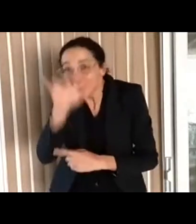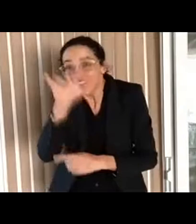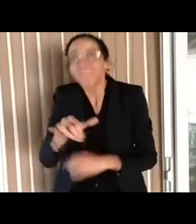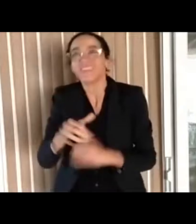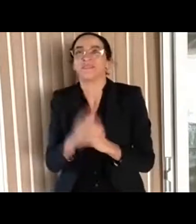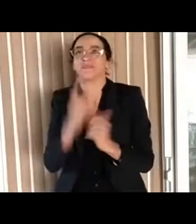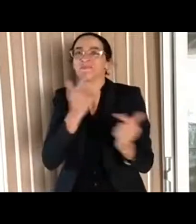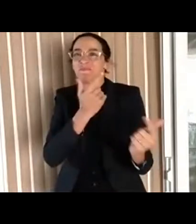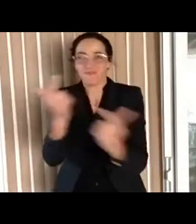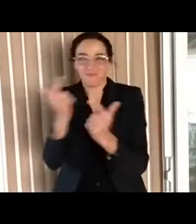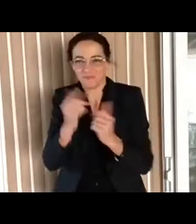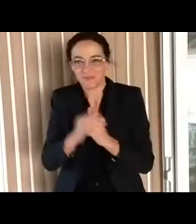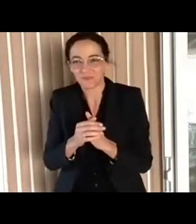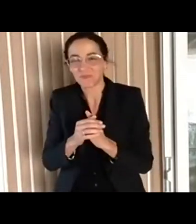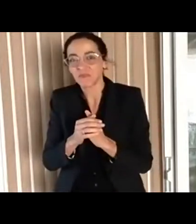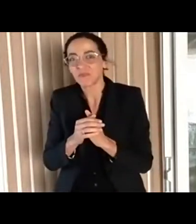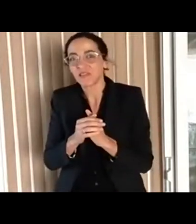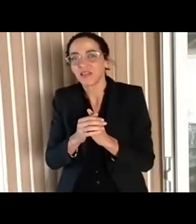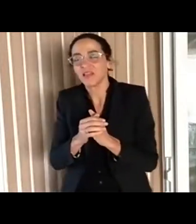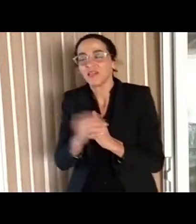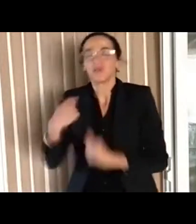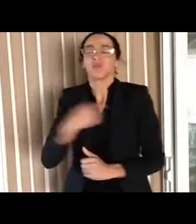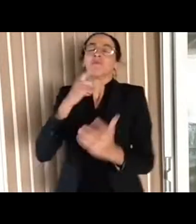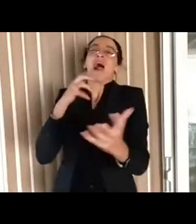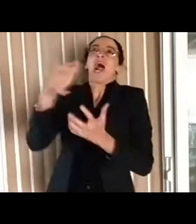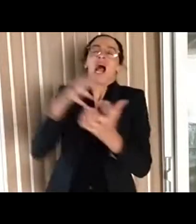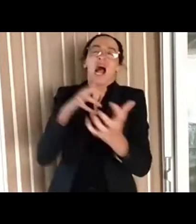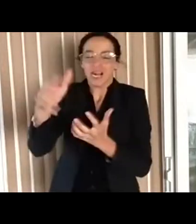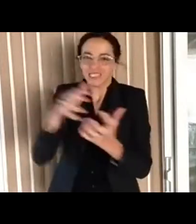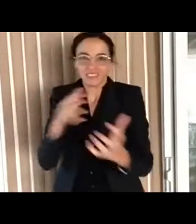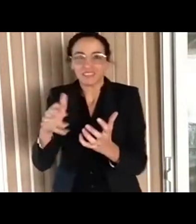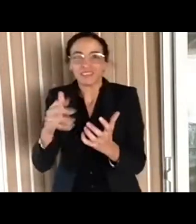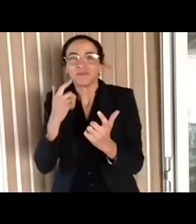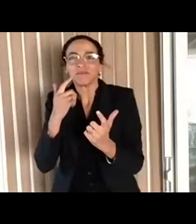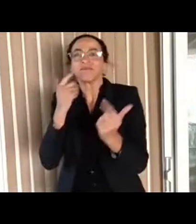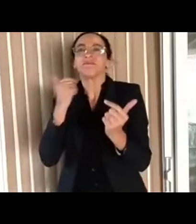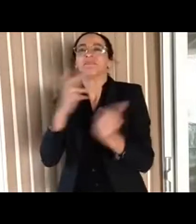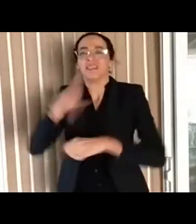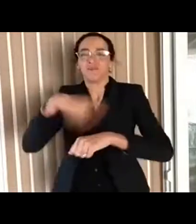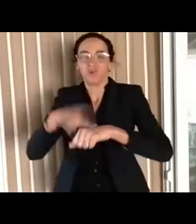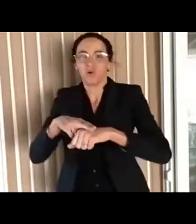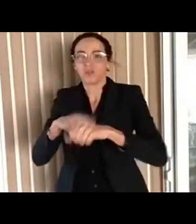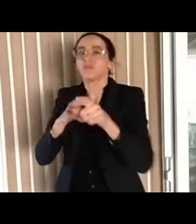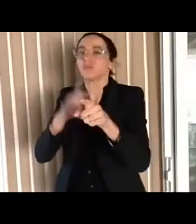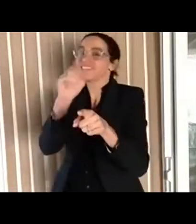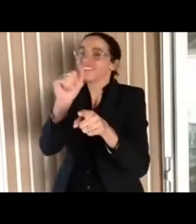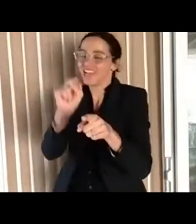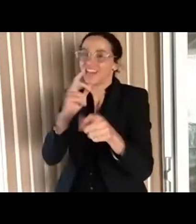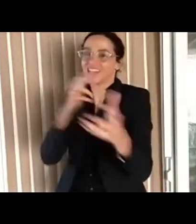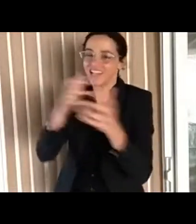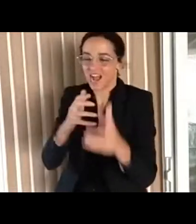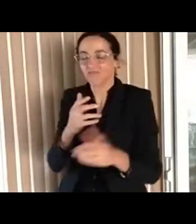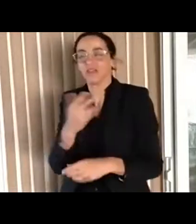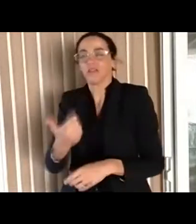Smoked oysters. Just burst into laughter, and then of course we did too. But so I'm hoping